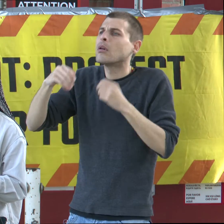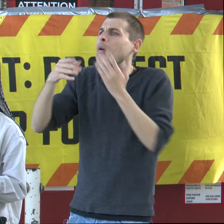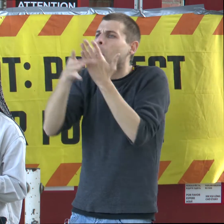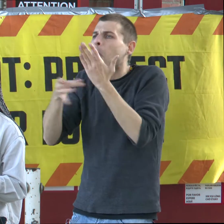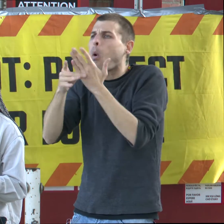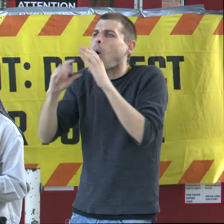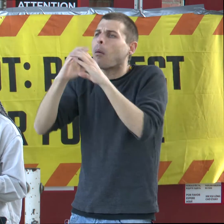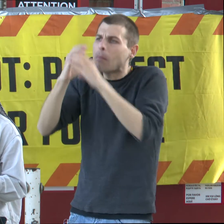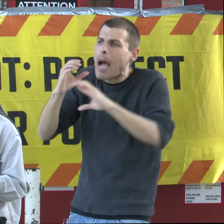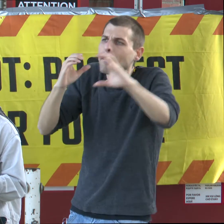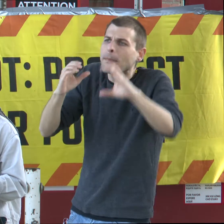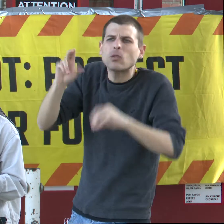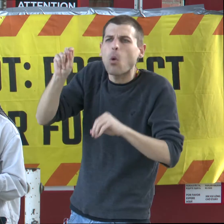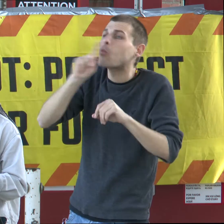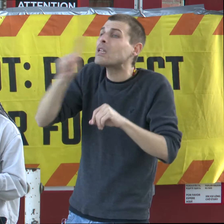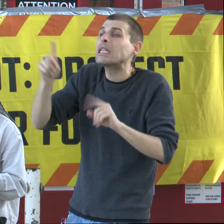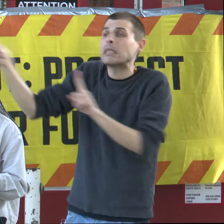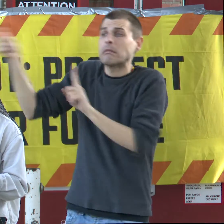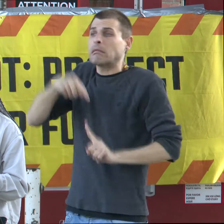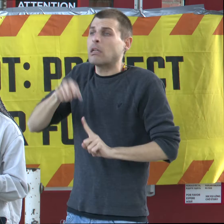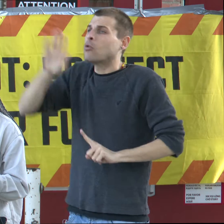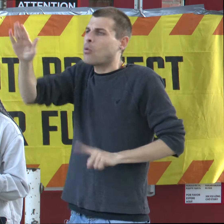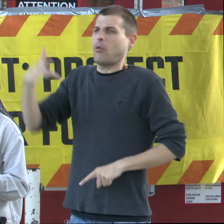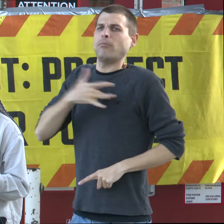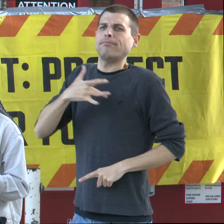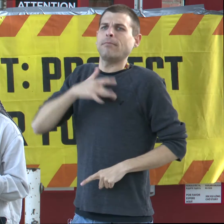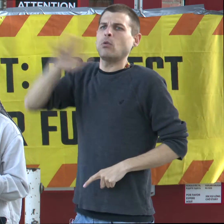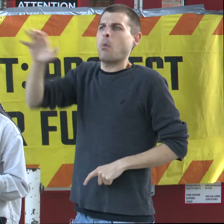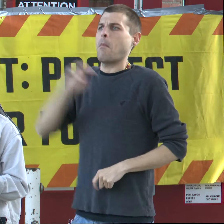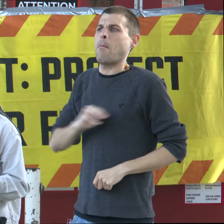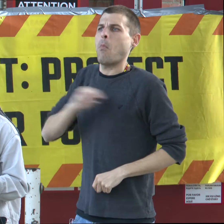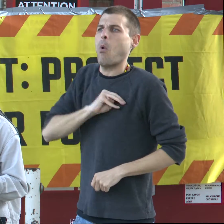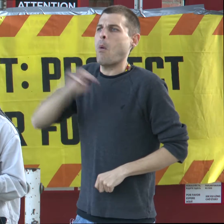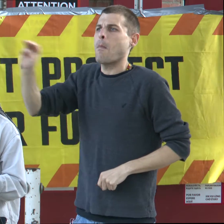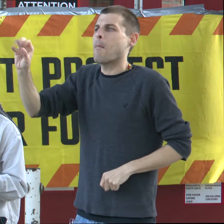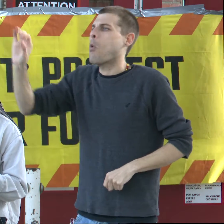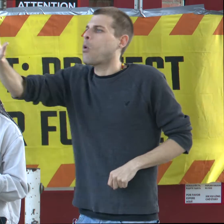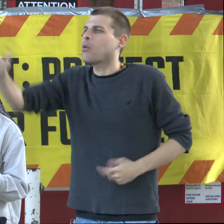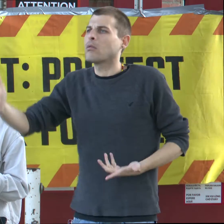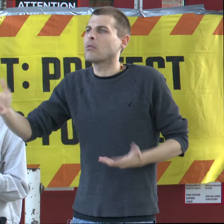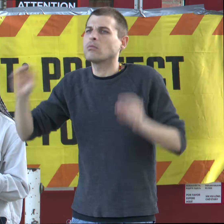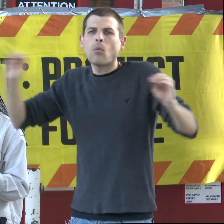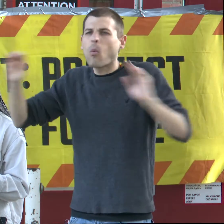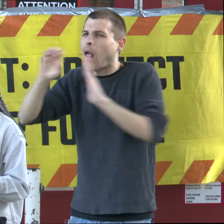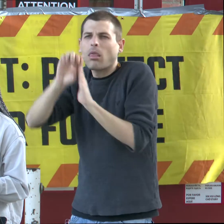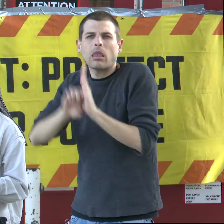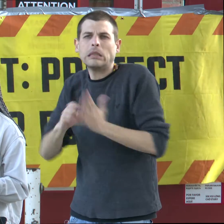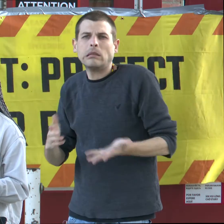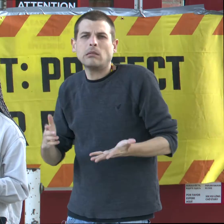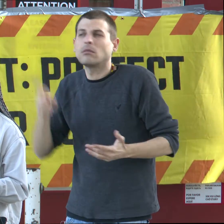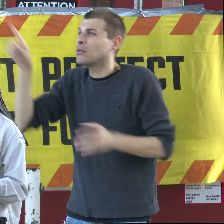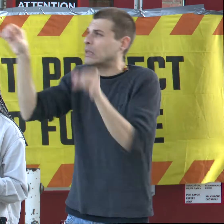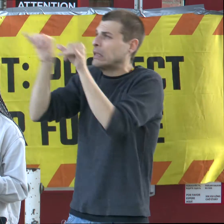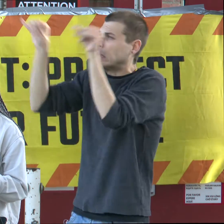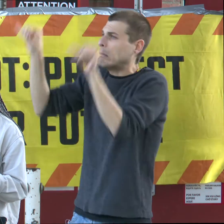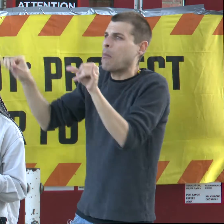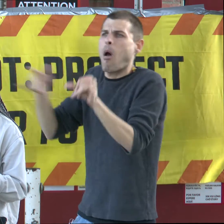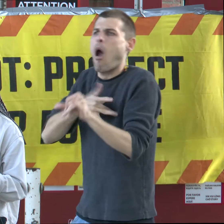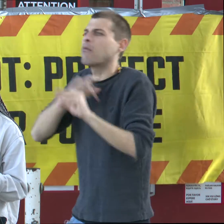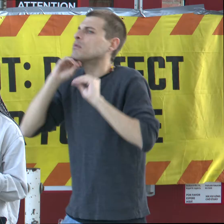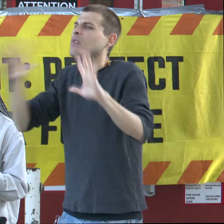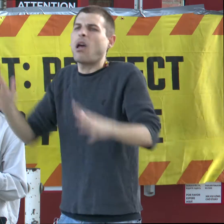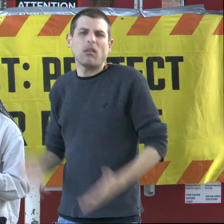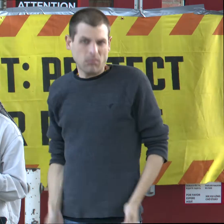pipelines. It's about a lack of morality. It's about a lack of ethics in the system, a lack of